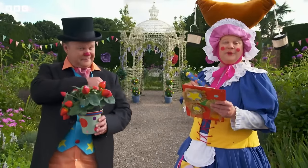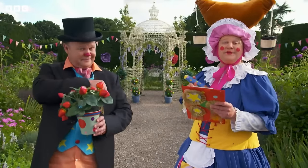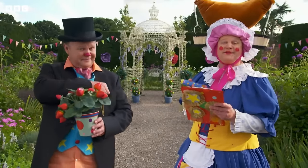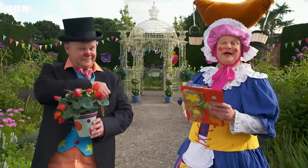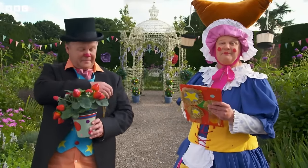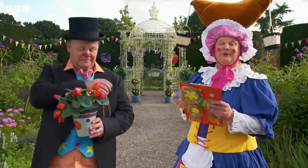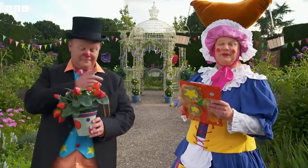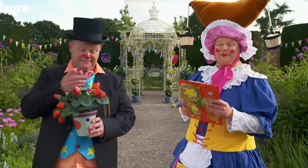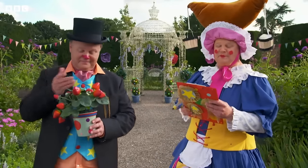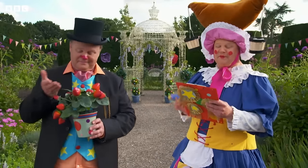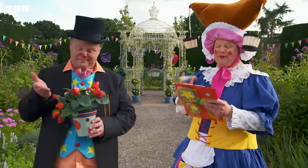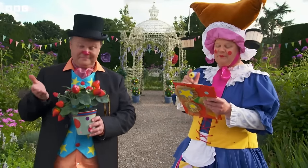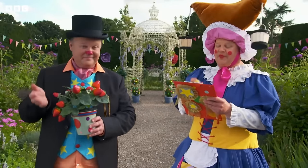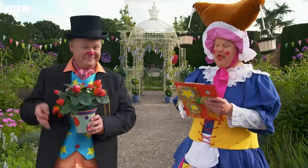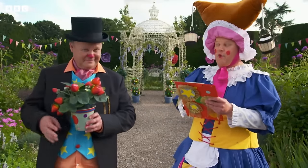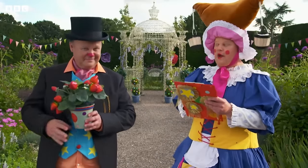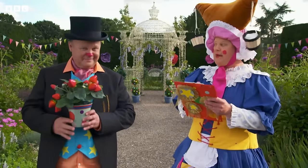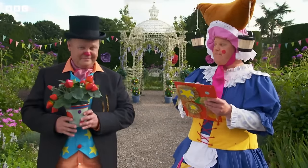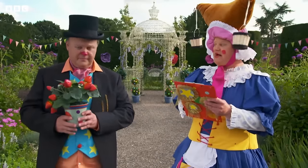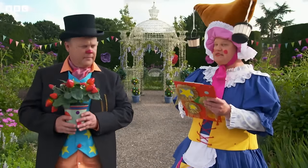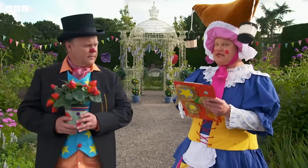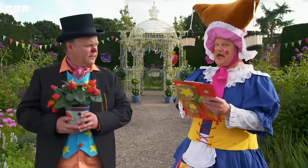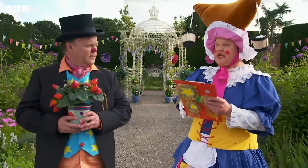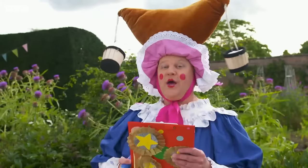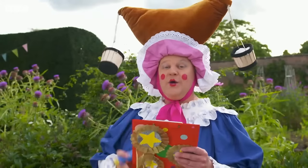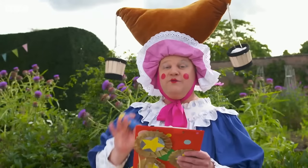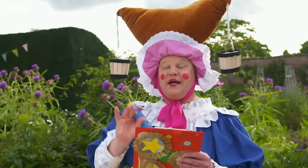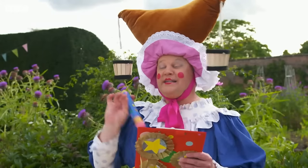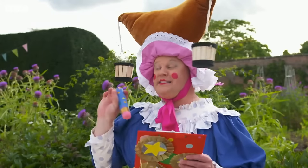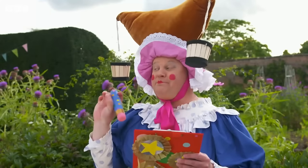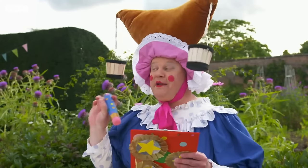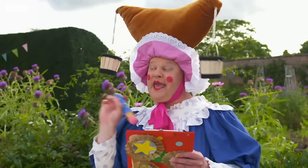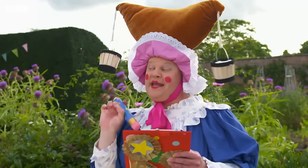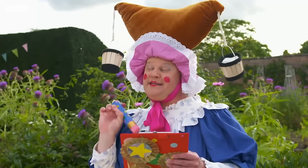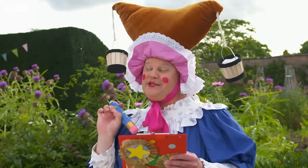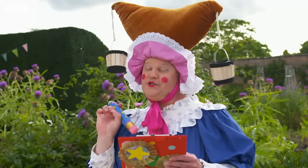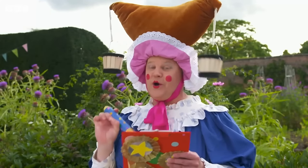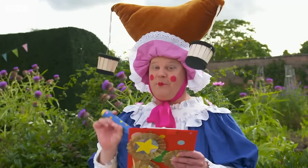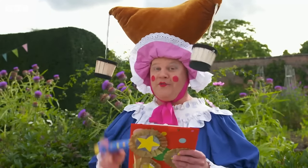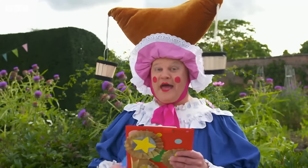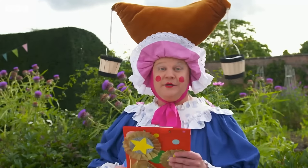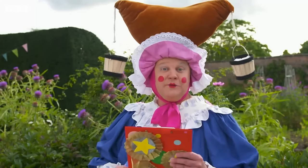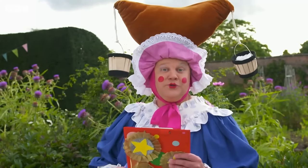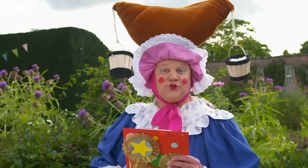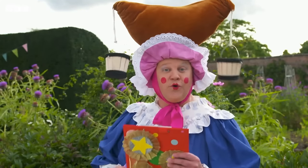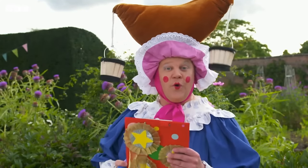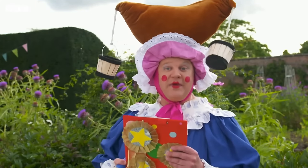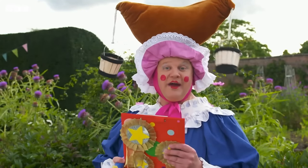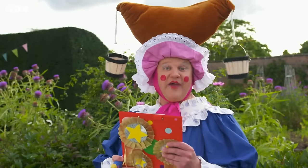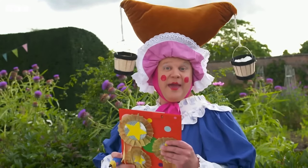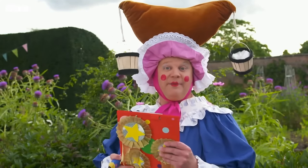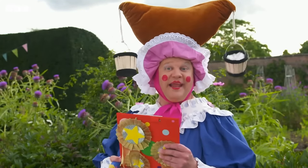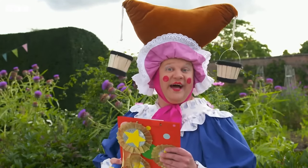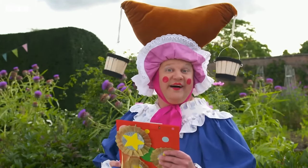Lord Tumble. Well, I must say, you've done a splendid job on that strawberry